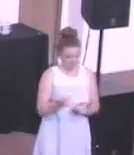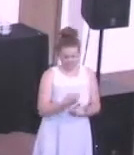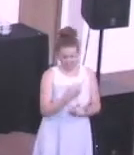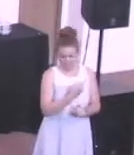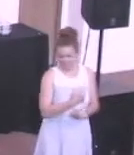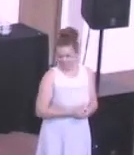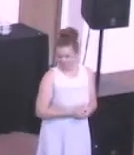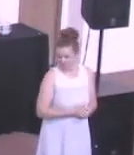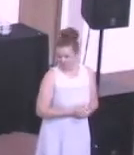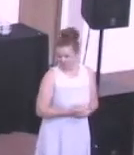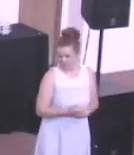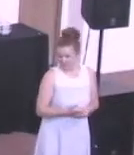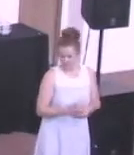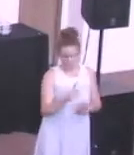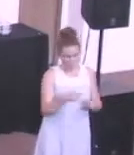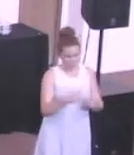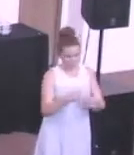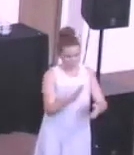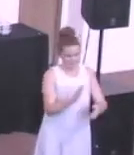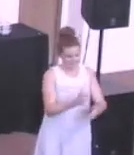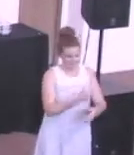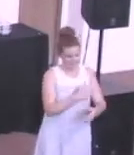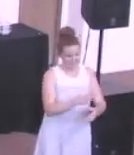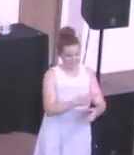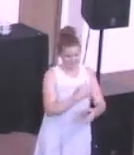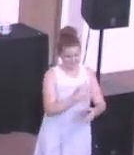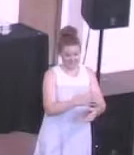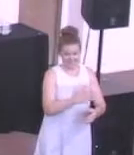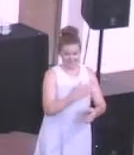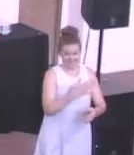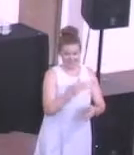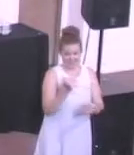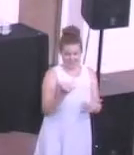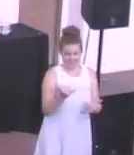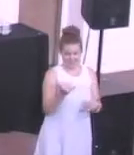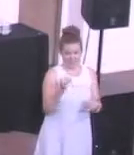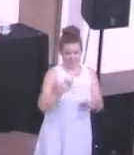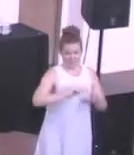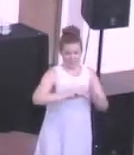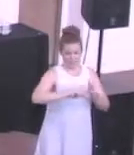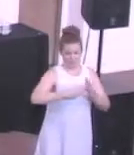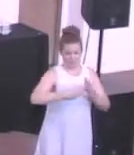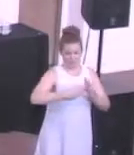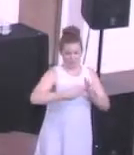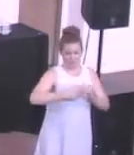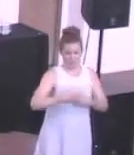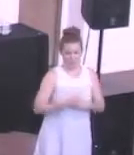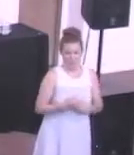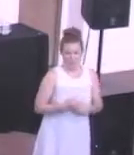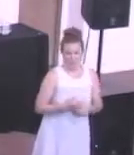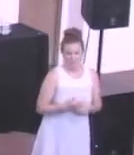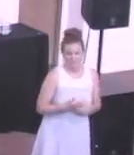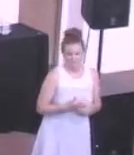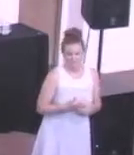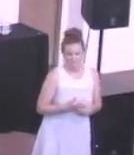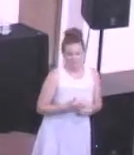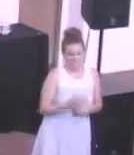We're going to sing it, and we're going to say it, and we're going to see it, and we're going to do it. DJ, are you ready to do Proverbs 3, 5, and 6?